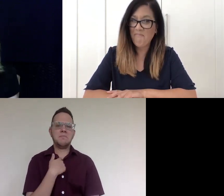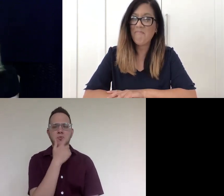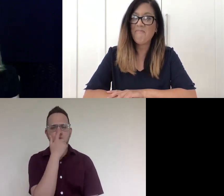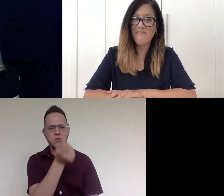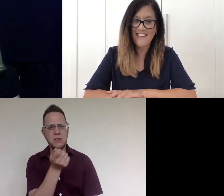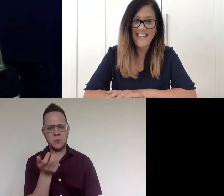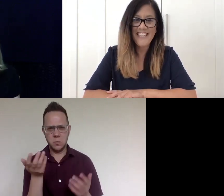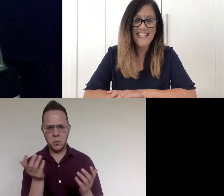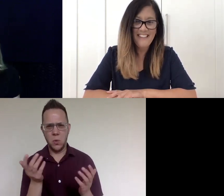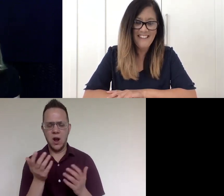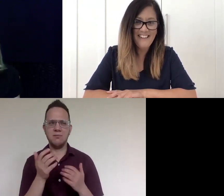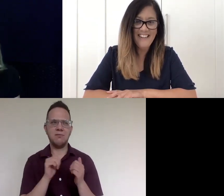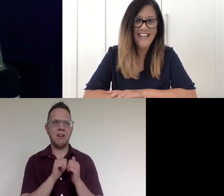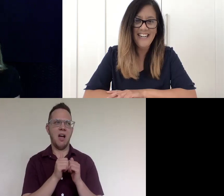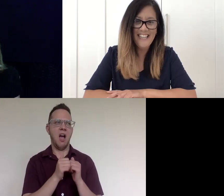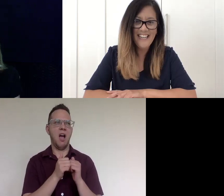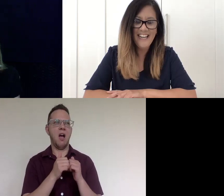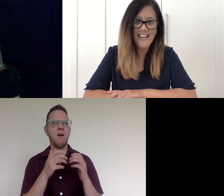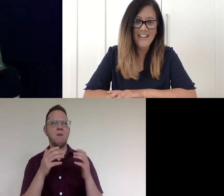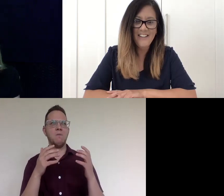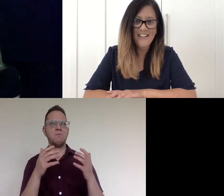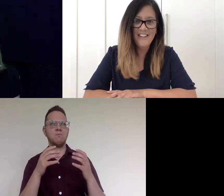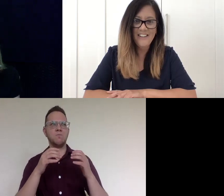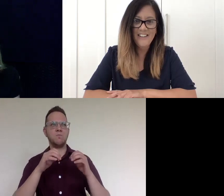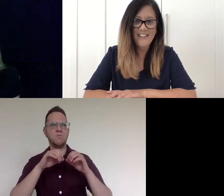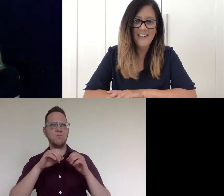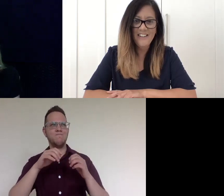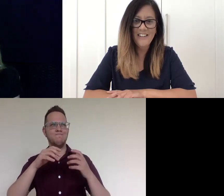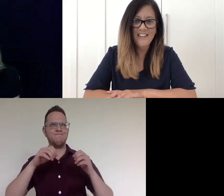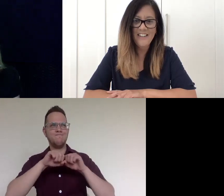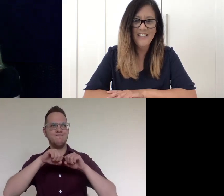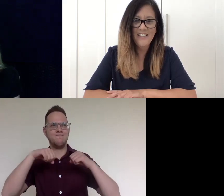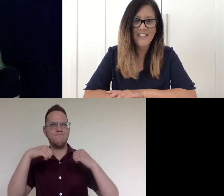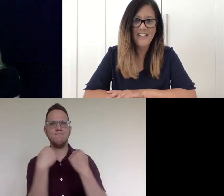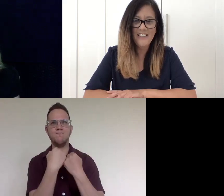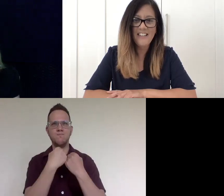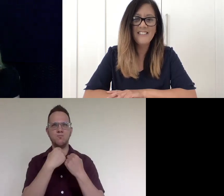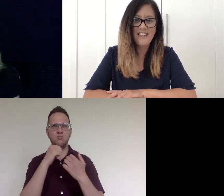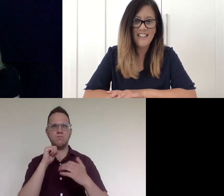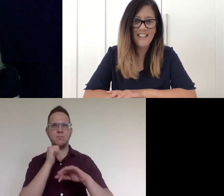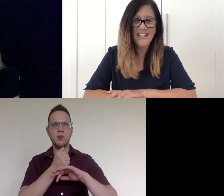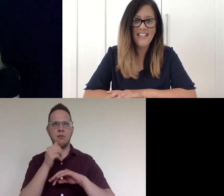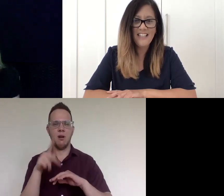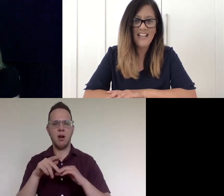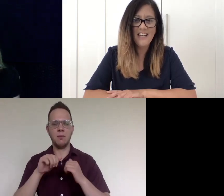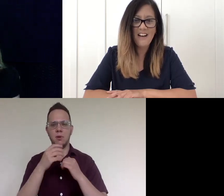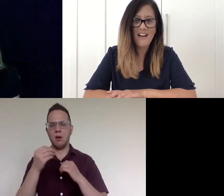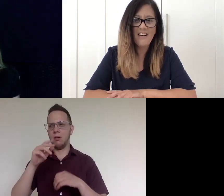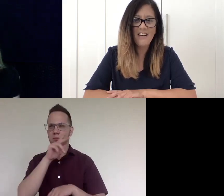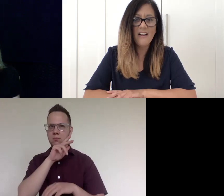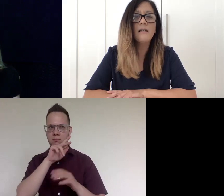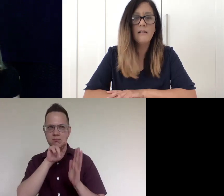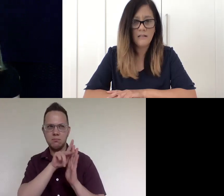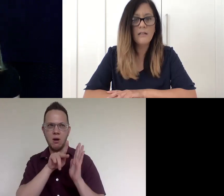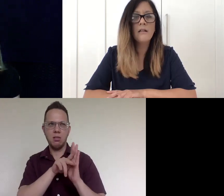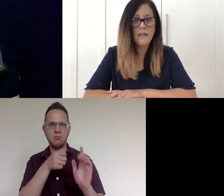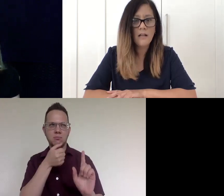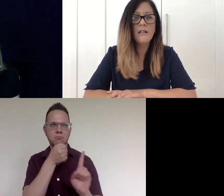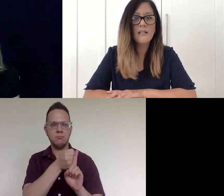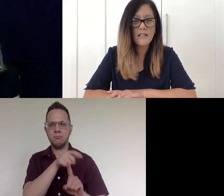history. I'm always interested in things like how societies are